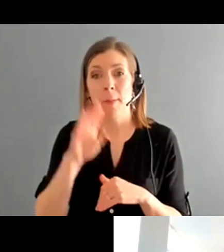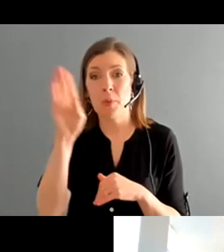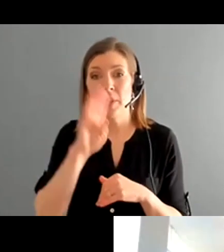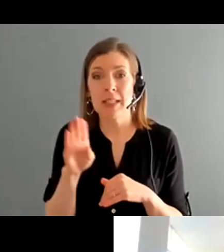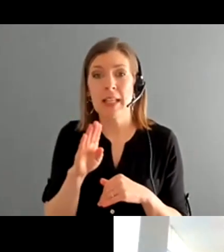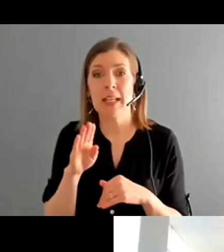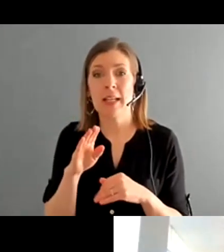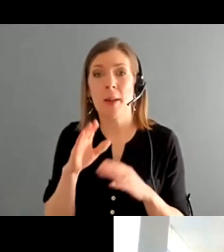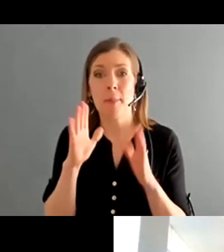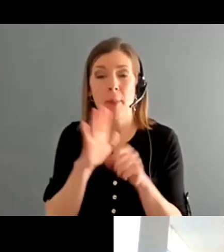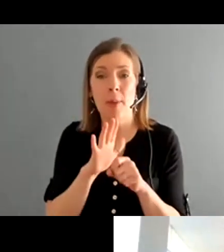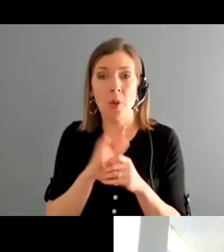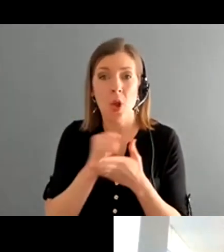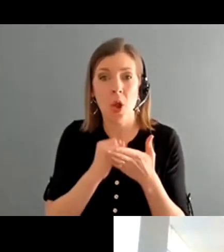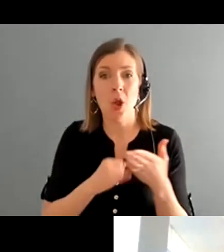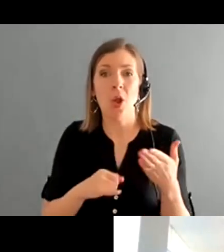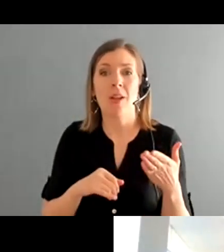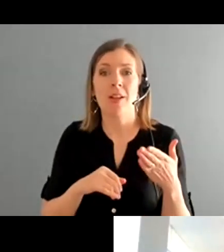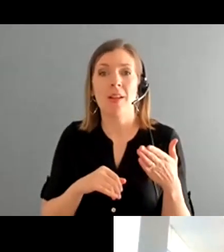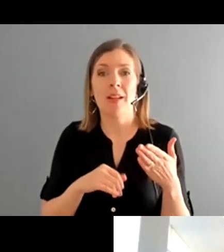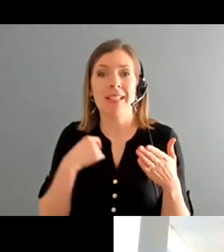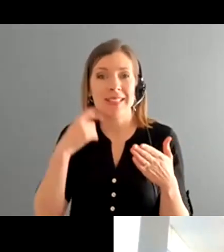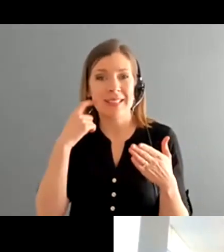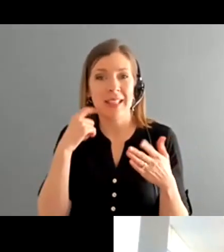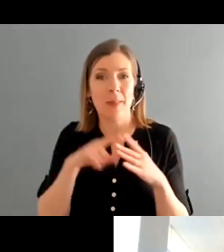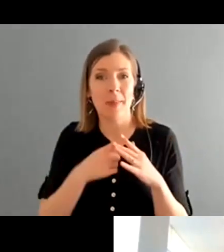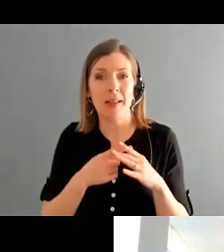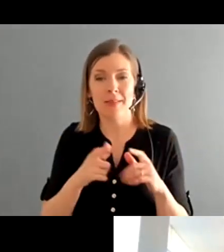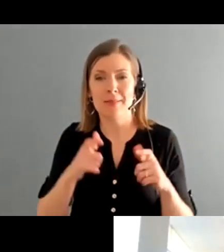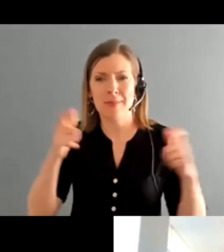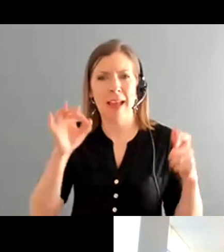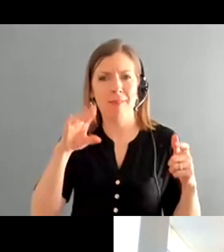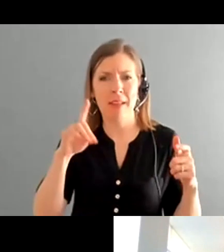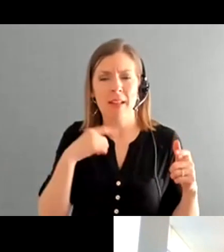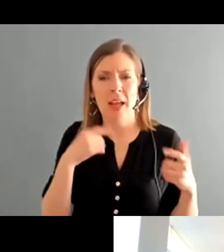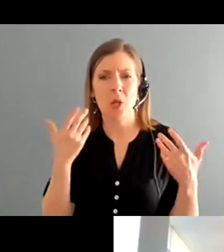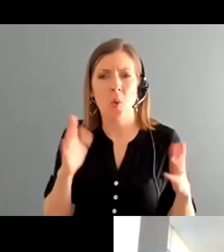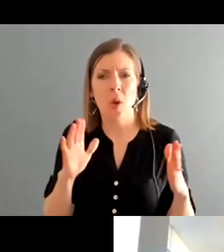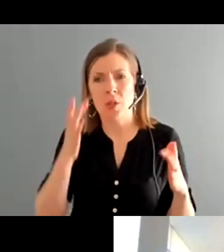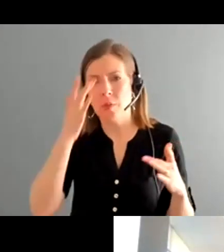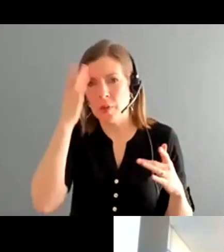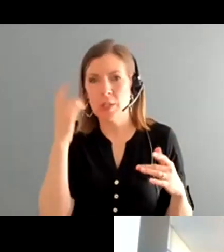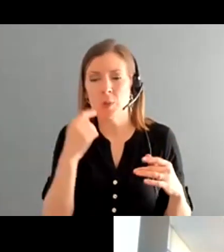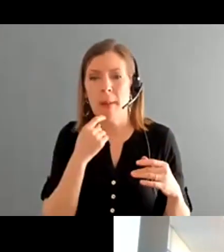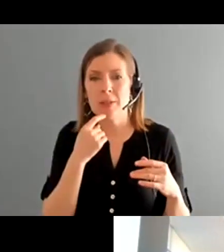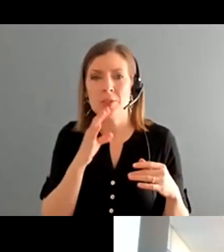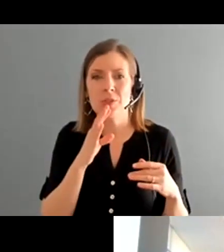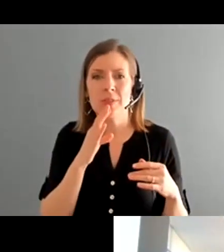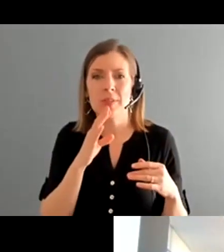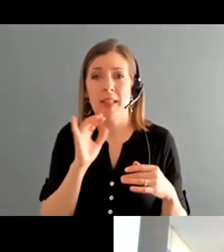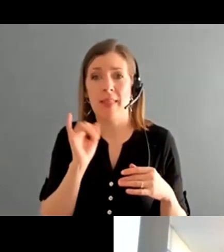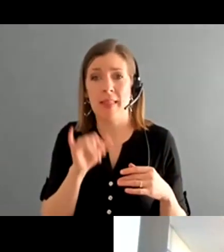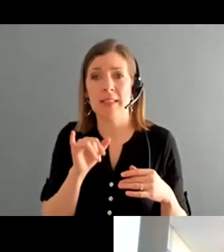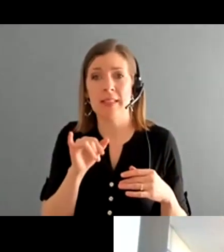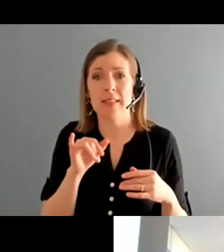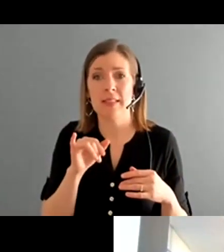Brazilian popular art popular, as you said in the beginning, is such a vast field. I just don't want to forget to mention there's the Bispo do